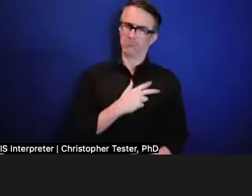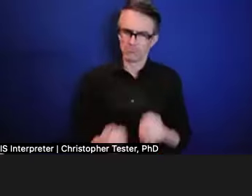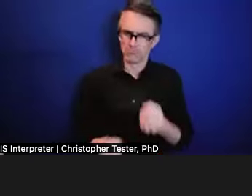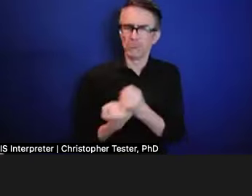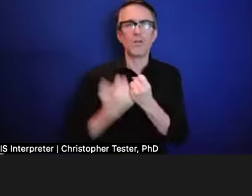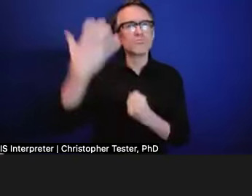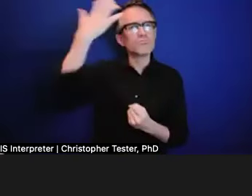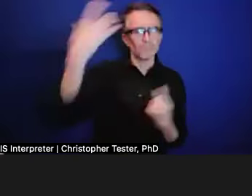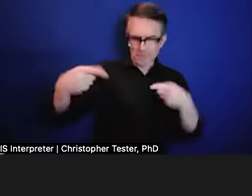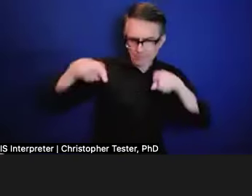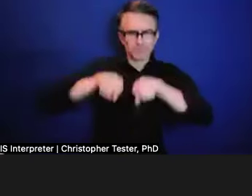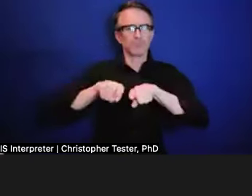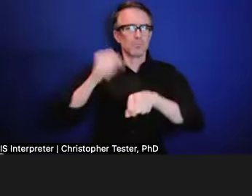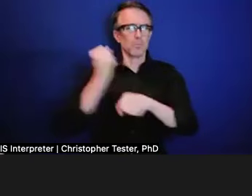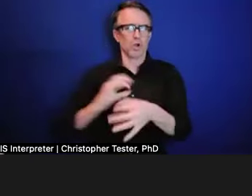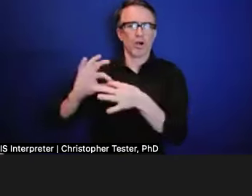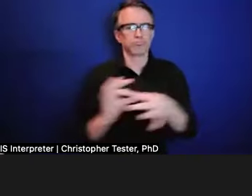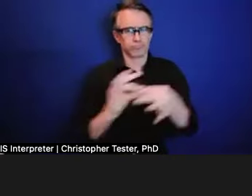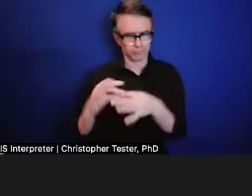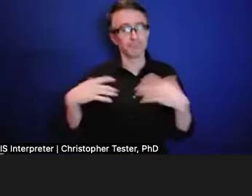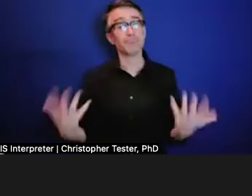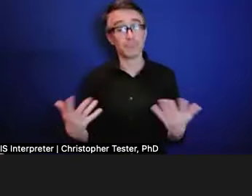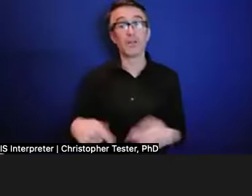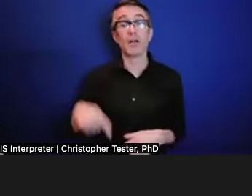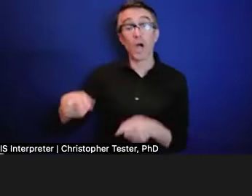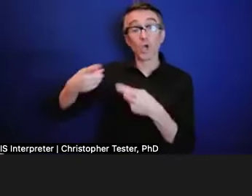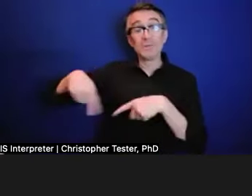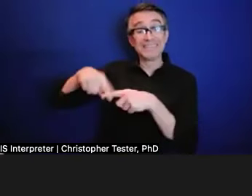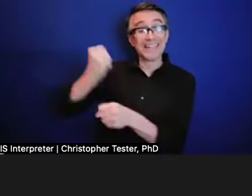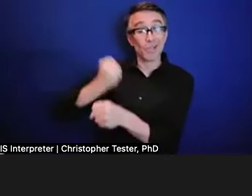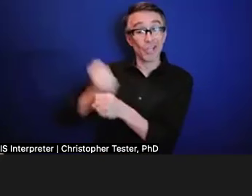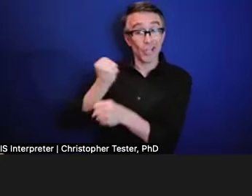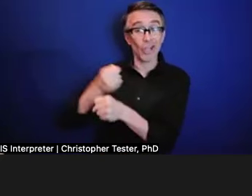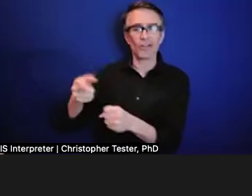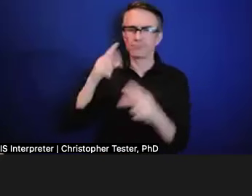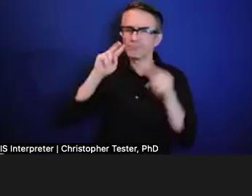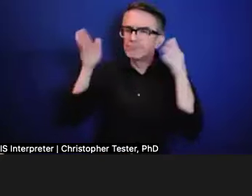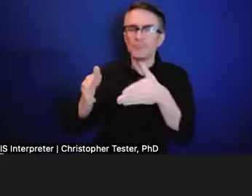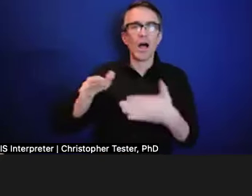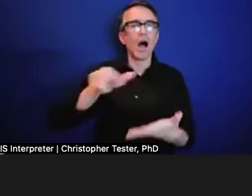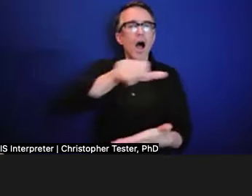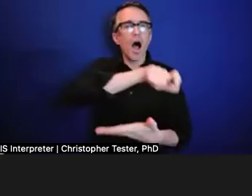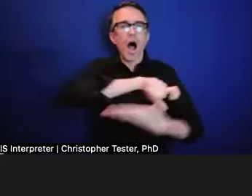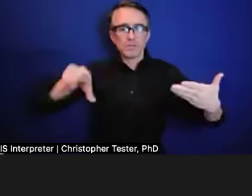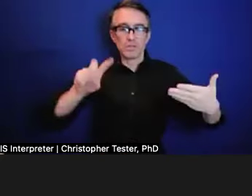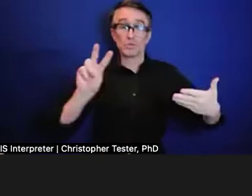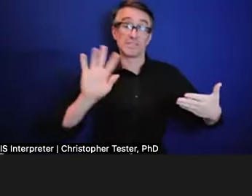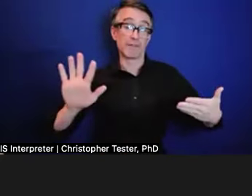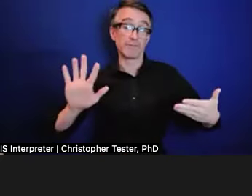about 114 countries. The World Health Organization recently launched the Disability Health Equity